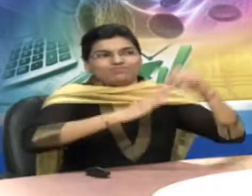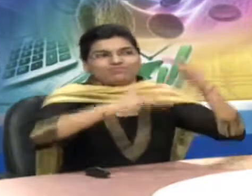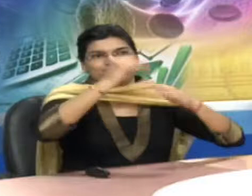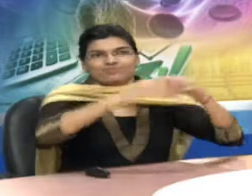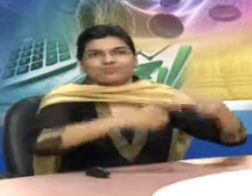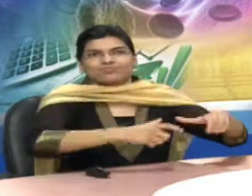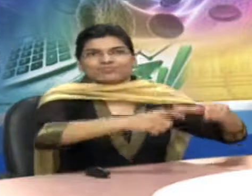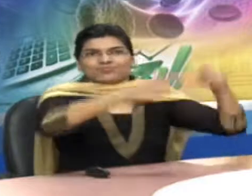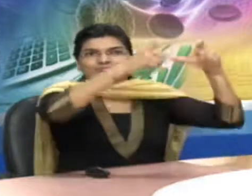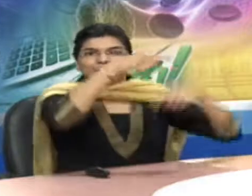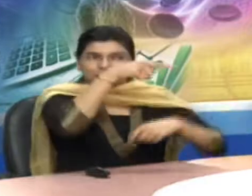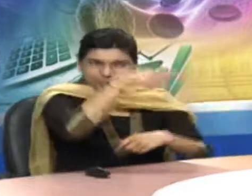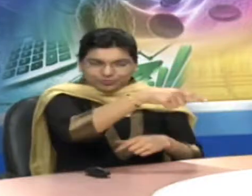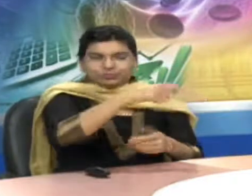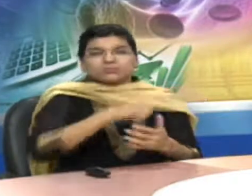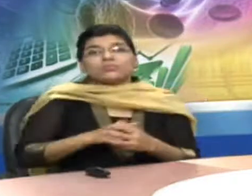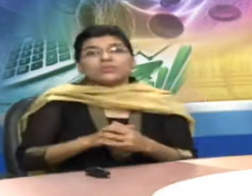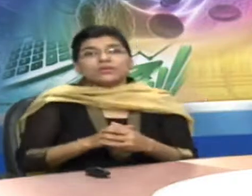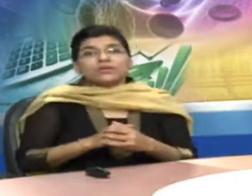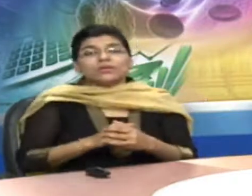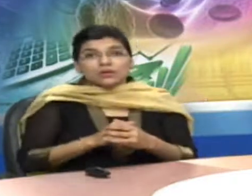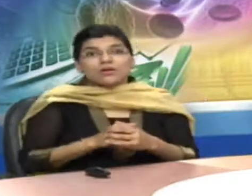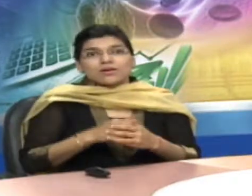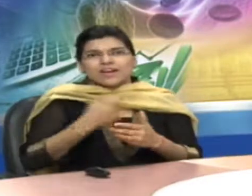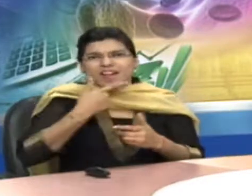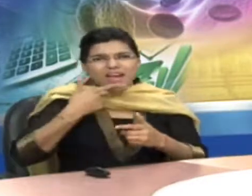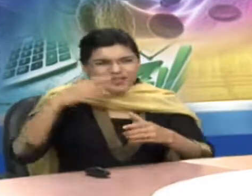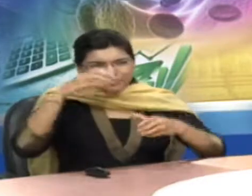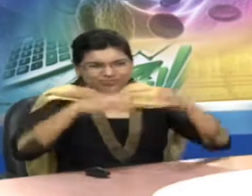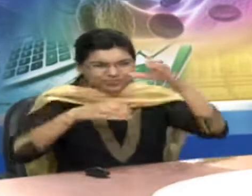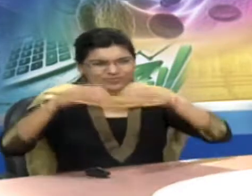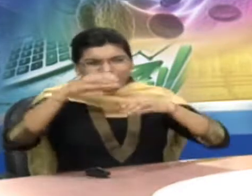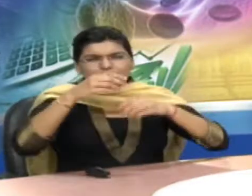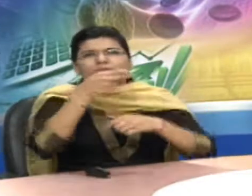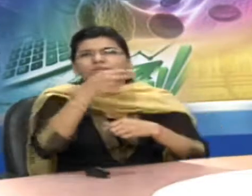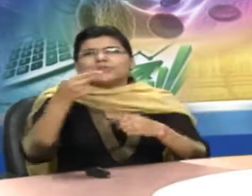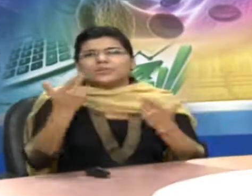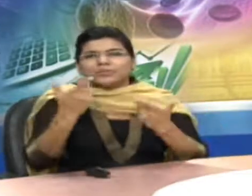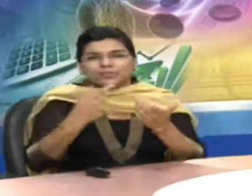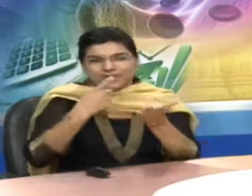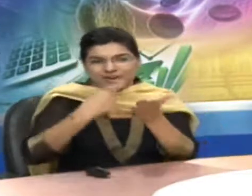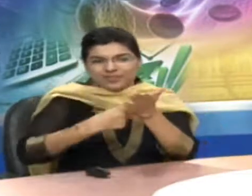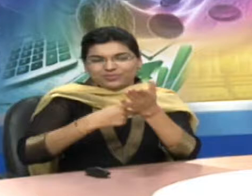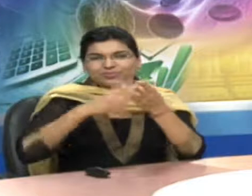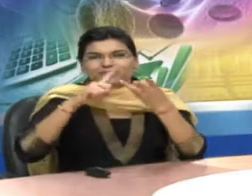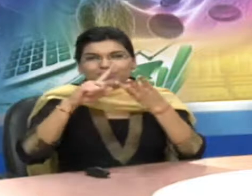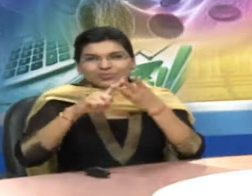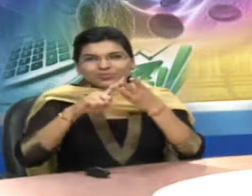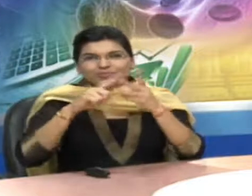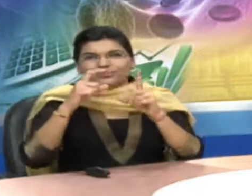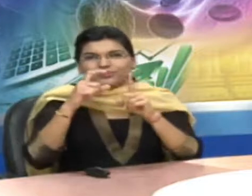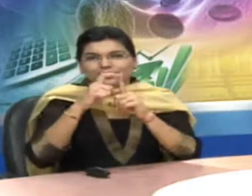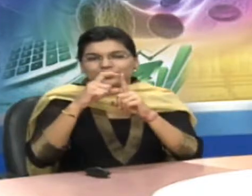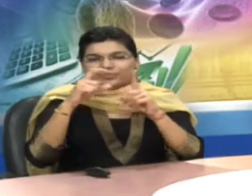A pale reddish stone with turrets and watchtowers.